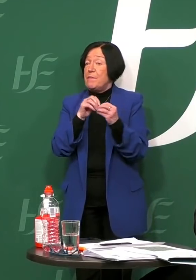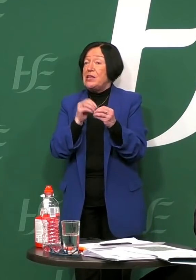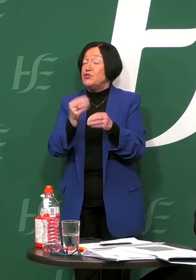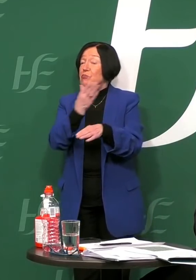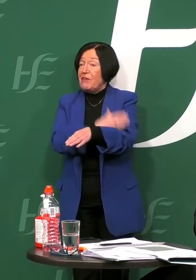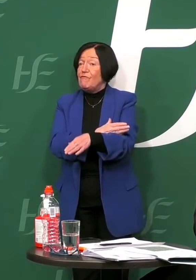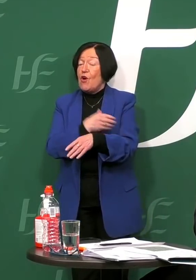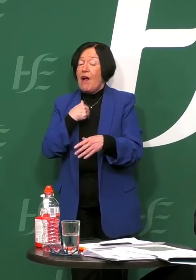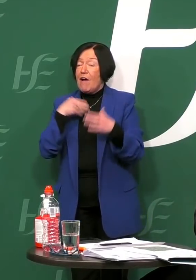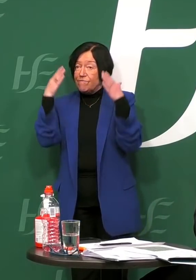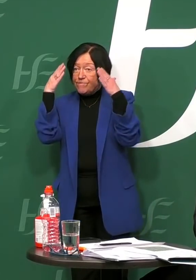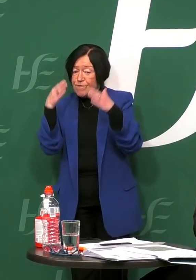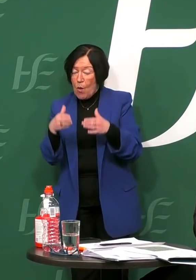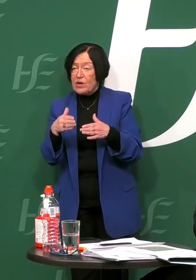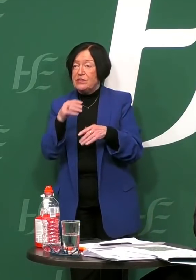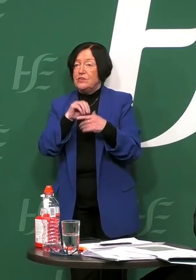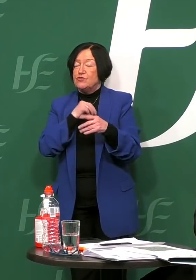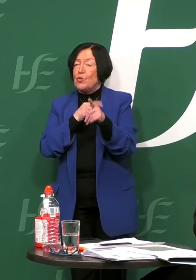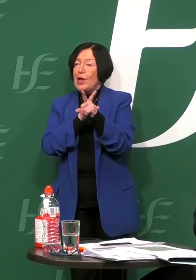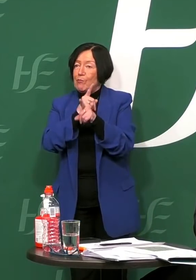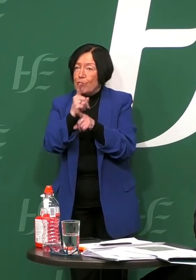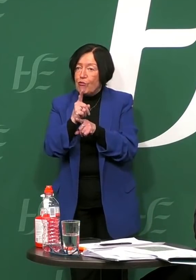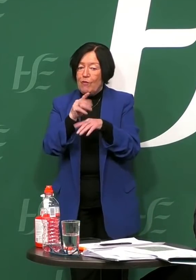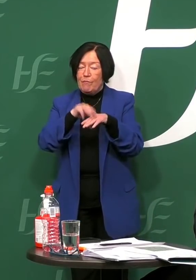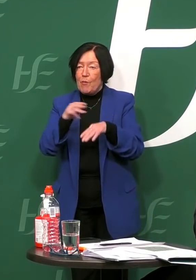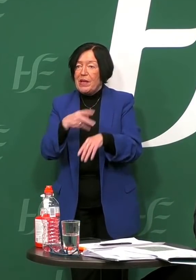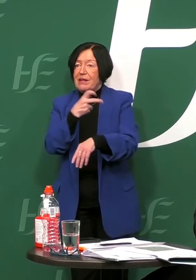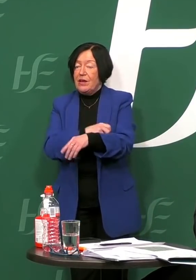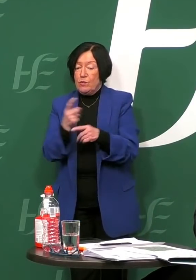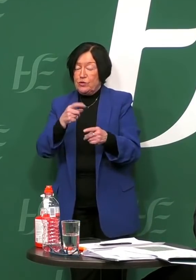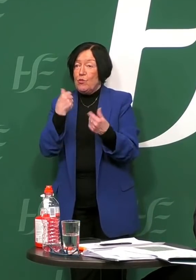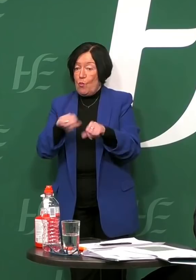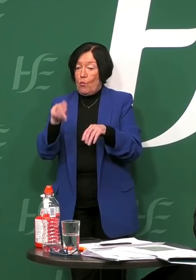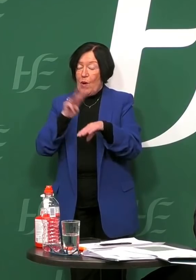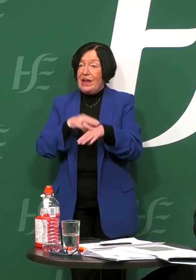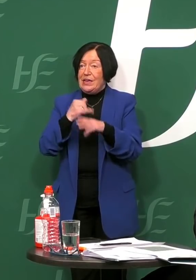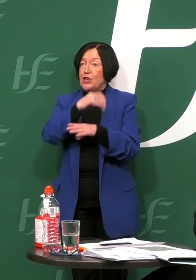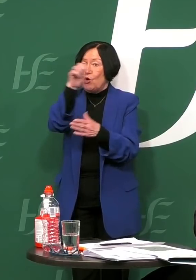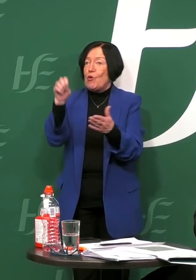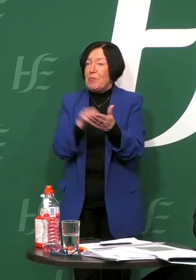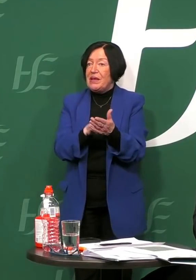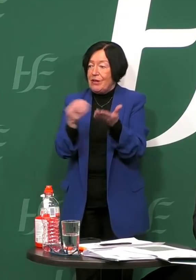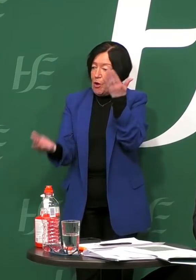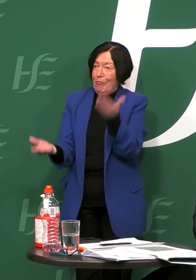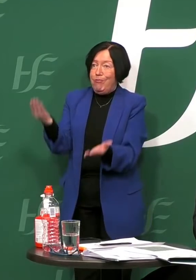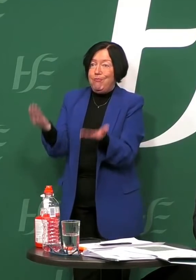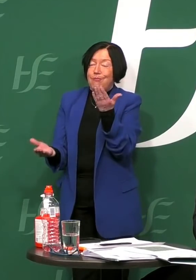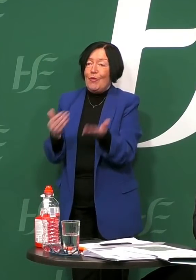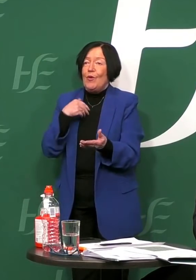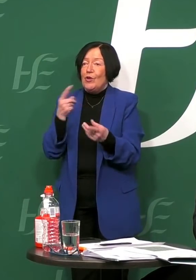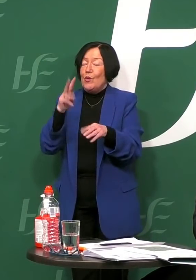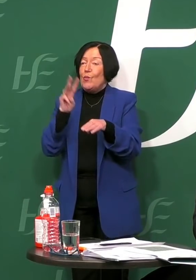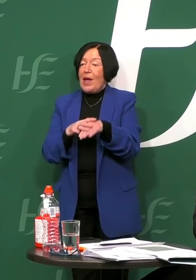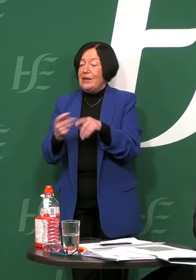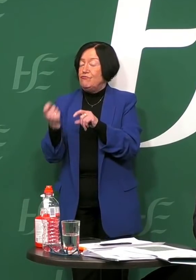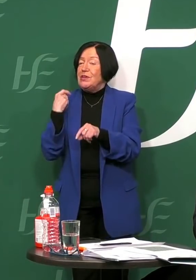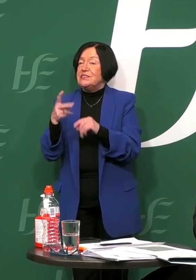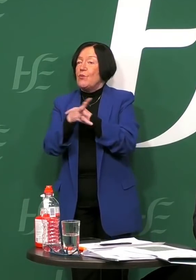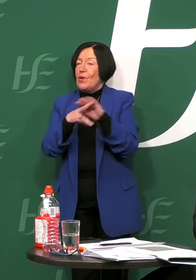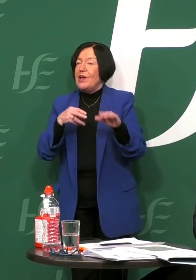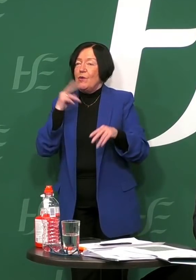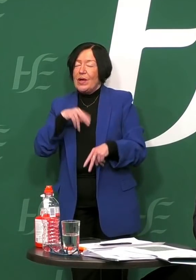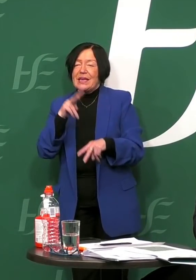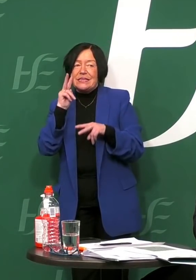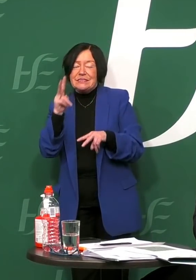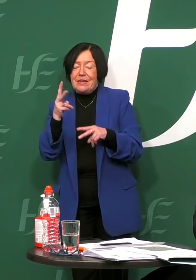Craig, our focus is on trying to improve the uptake. We're doing well in European terms, very well in European terms. We've been doing well in recent weeks, but we can